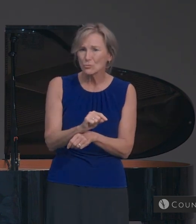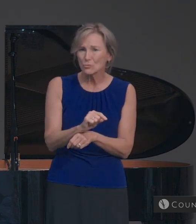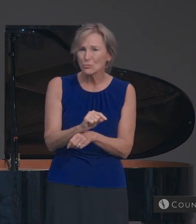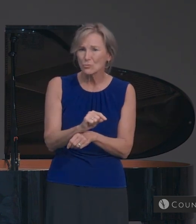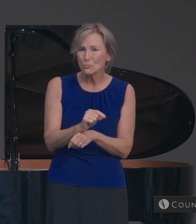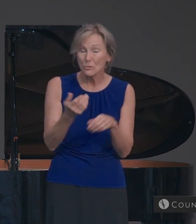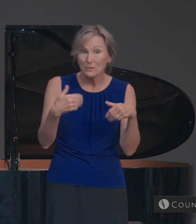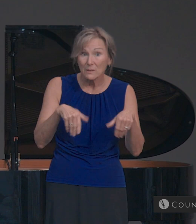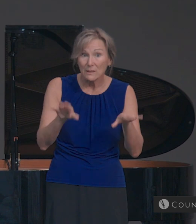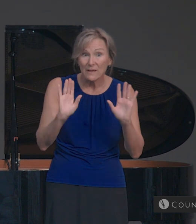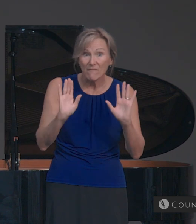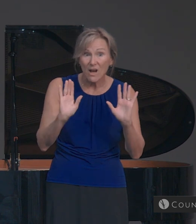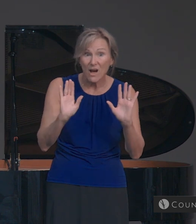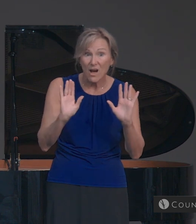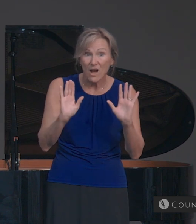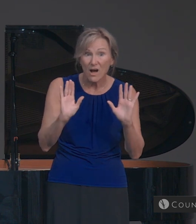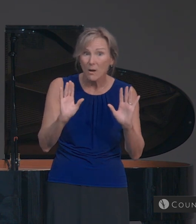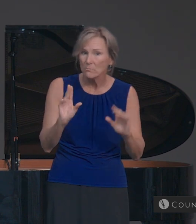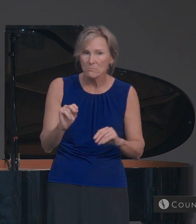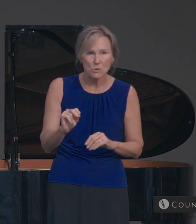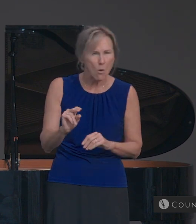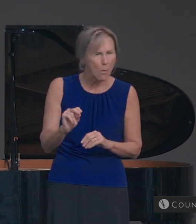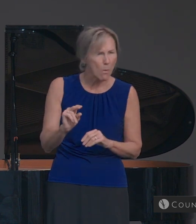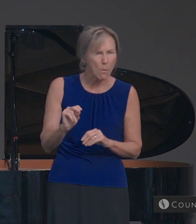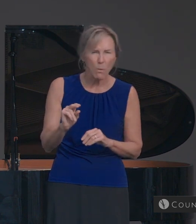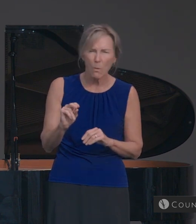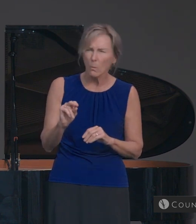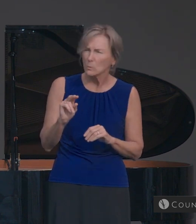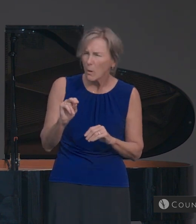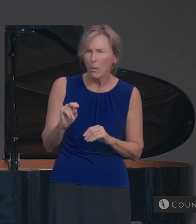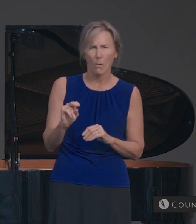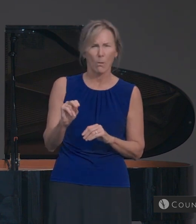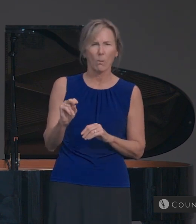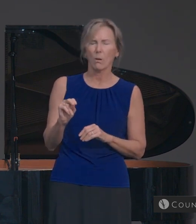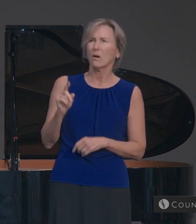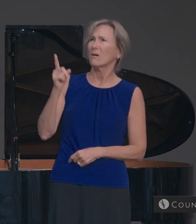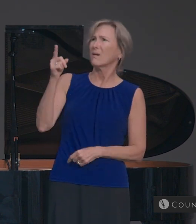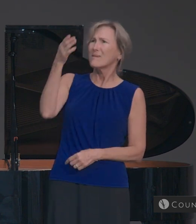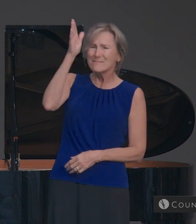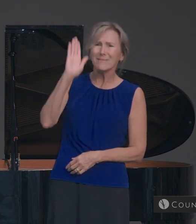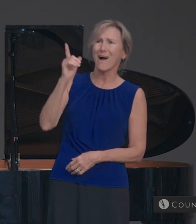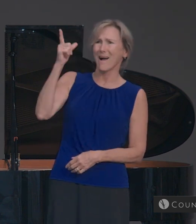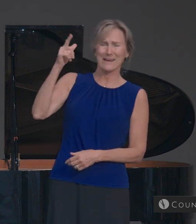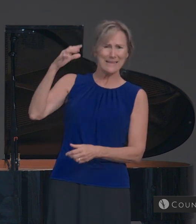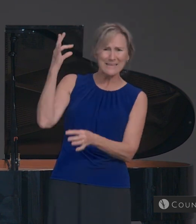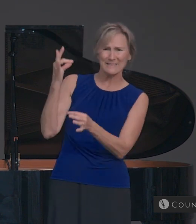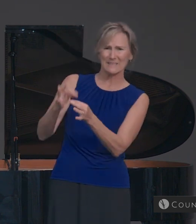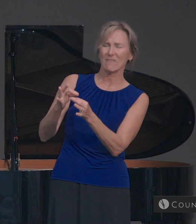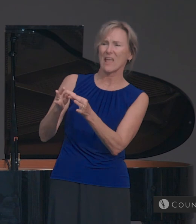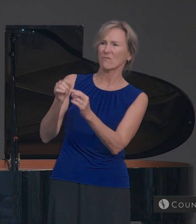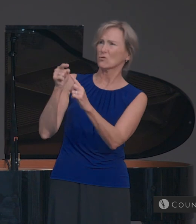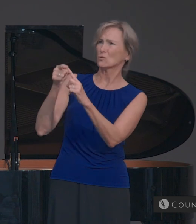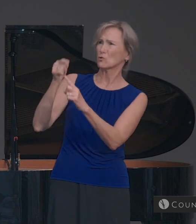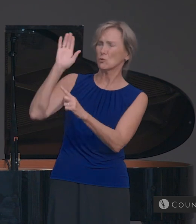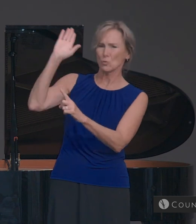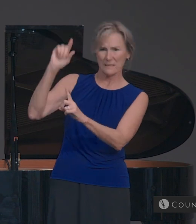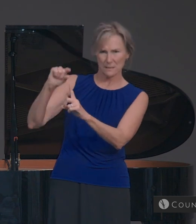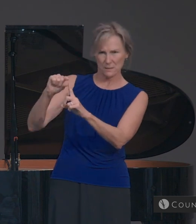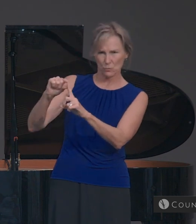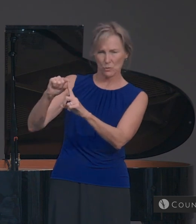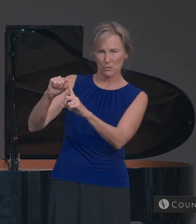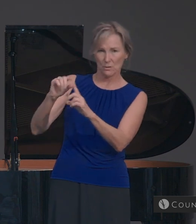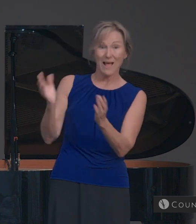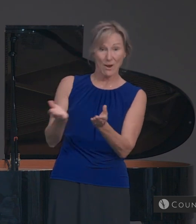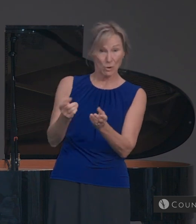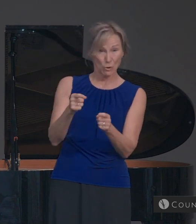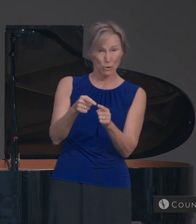up. Don't give up. God is faithful to his word. And I would encourage you